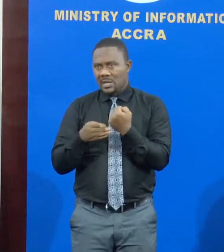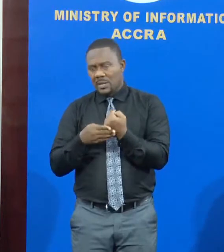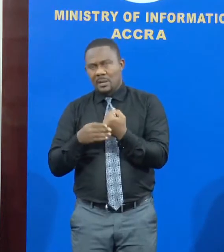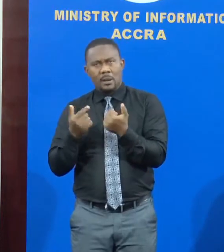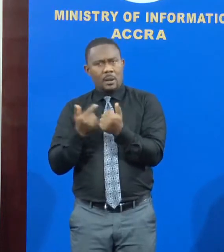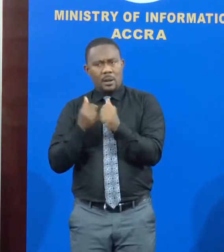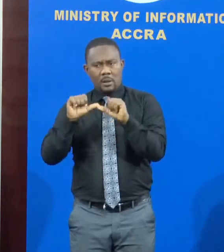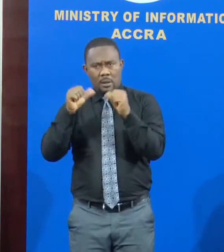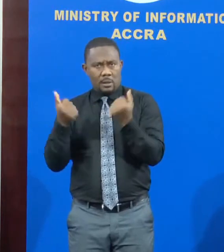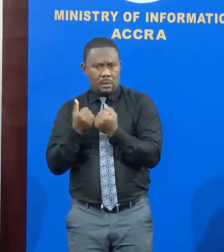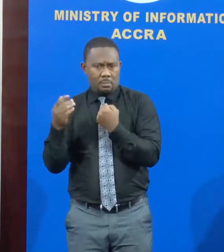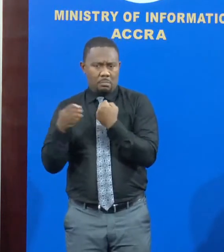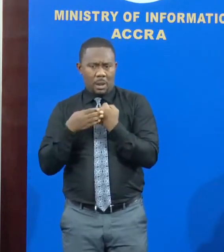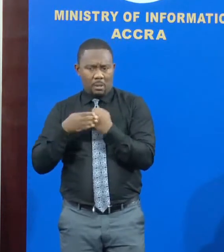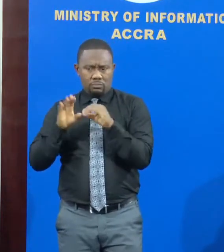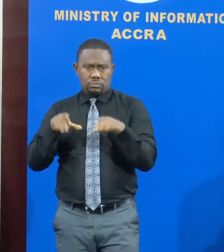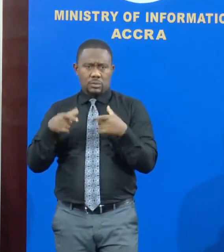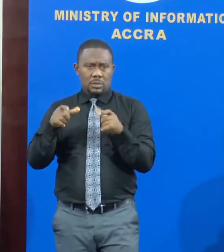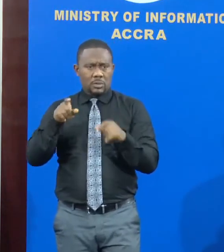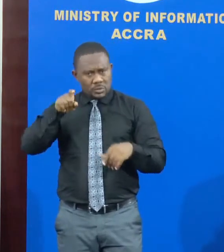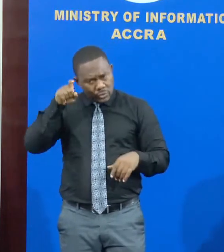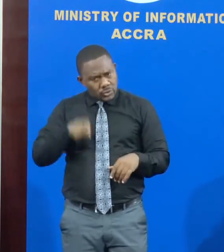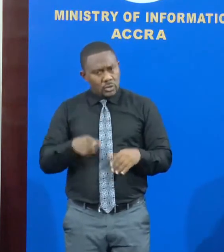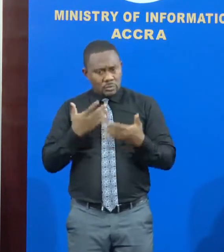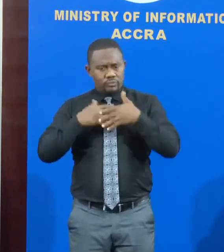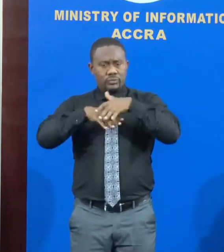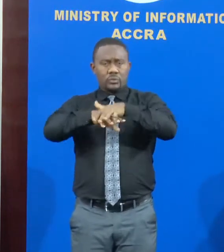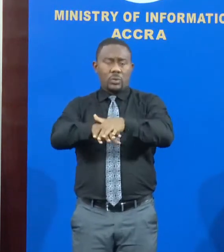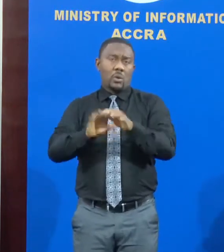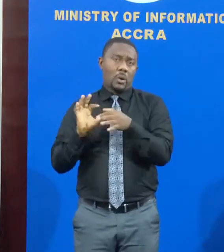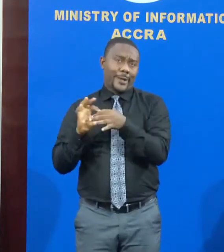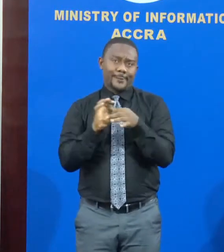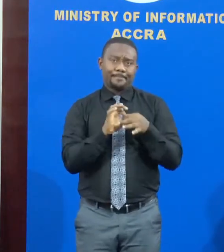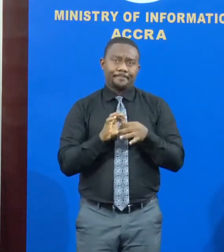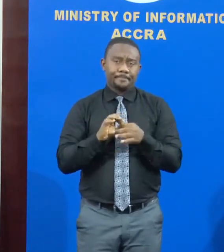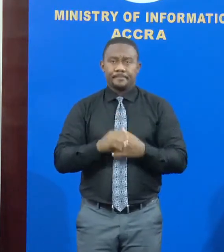Bankers to ensure the effective integration and